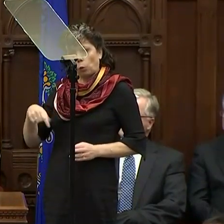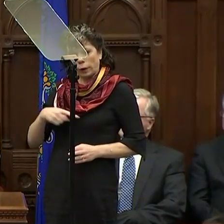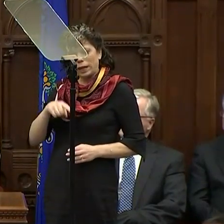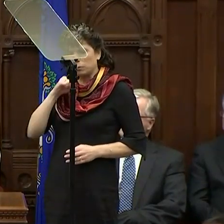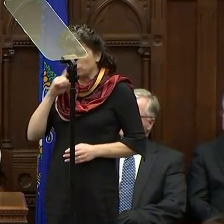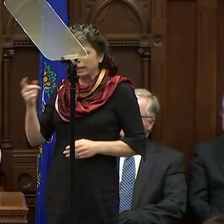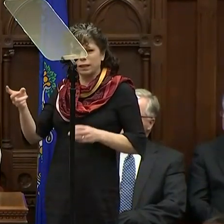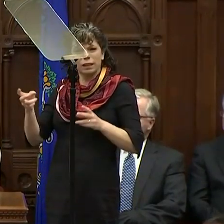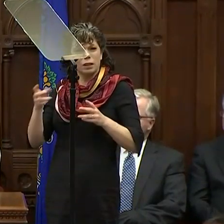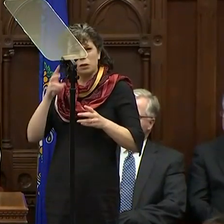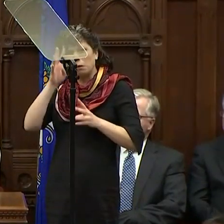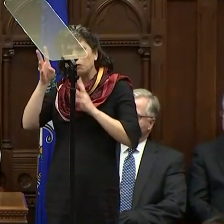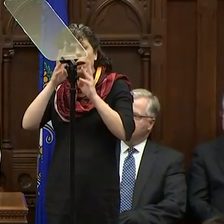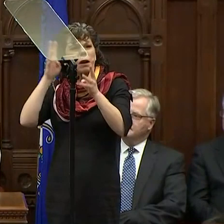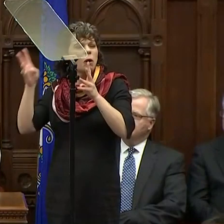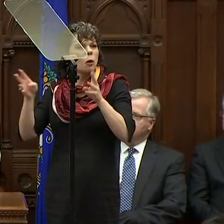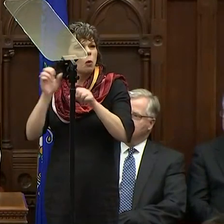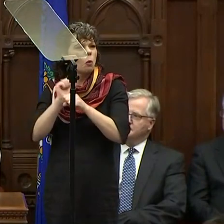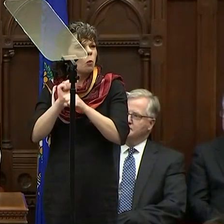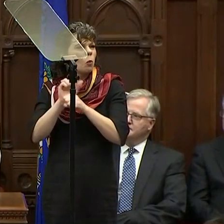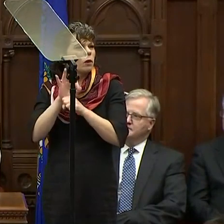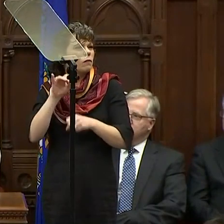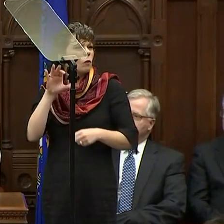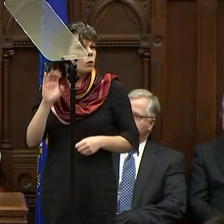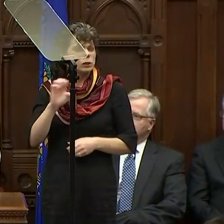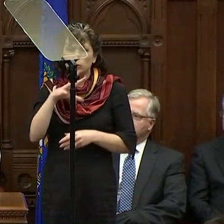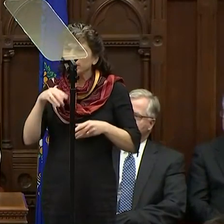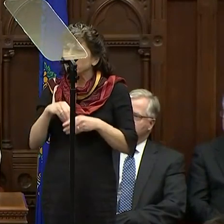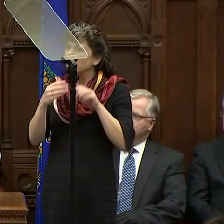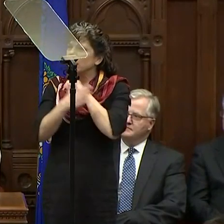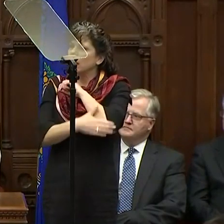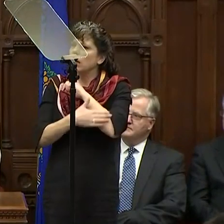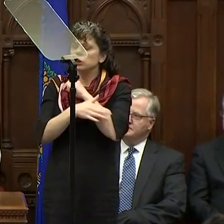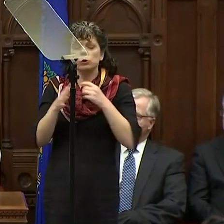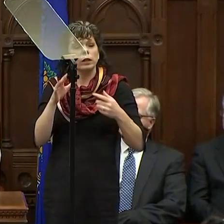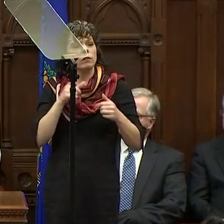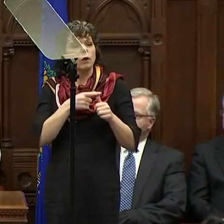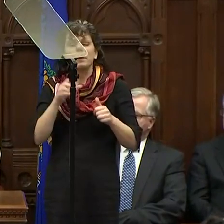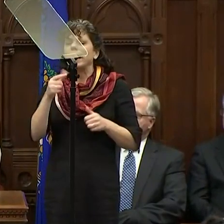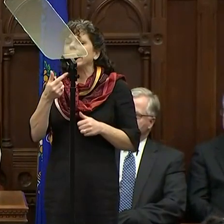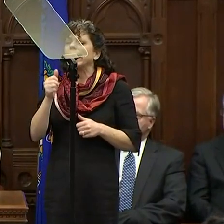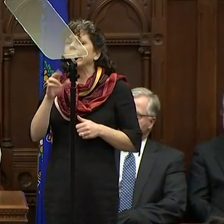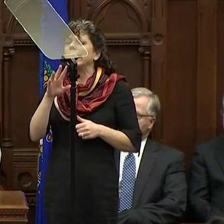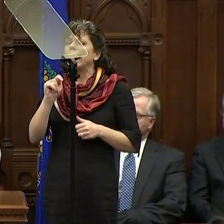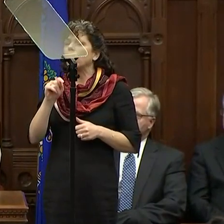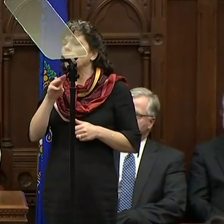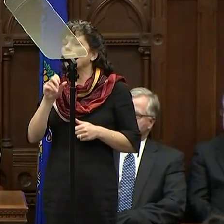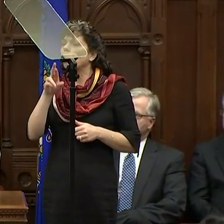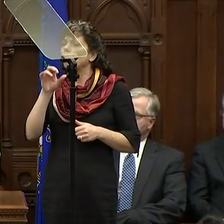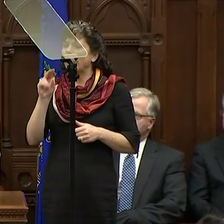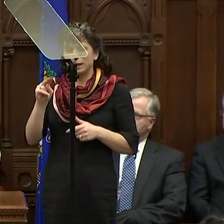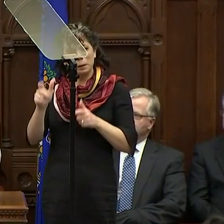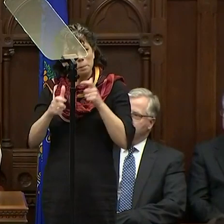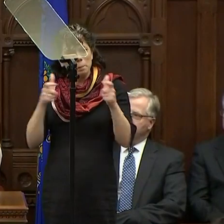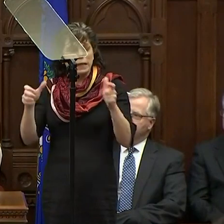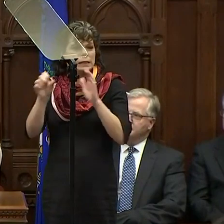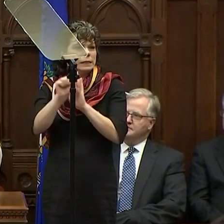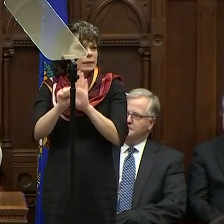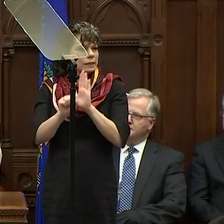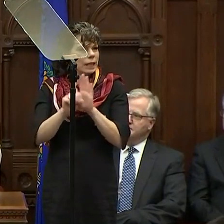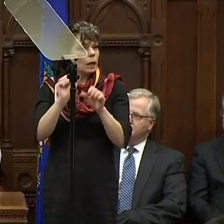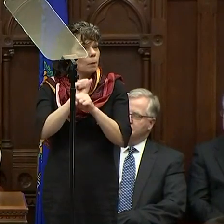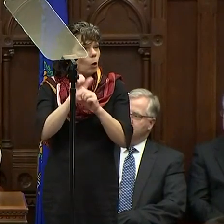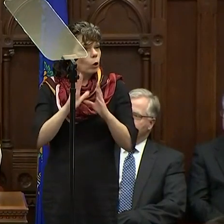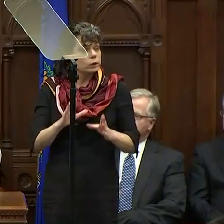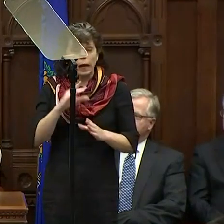ambitious state workforce boards in the country, led by my friend Garrett Moran. It includes our state's biggest employers and small. It